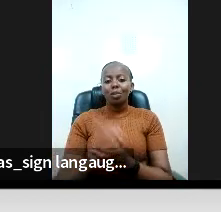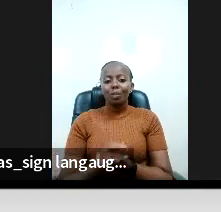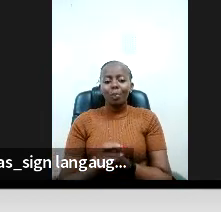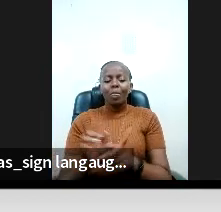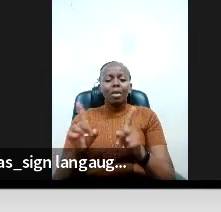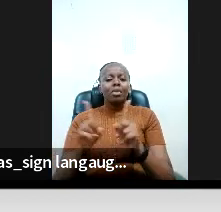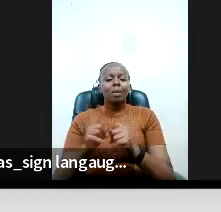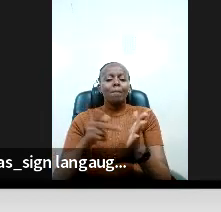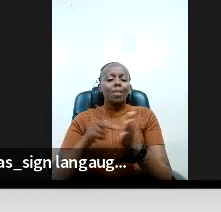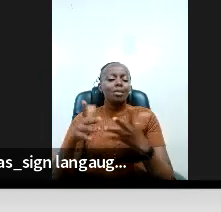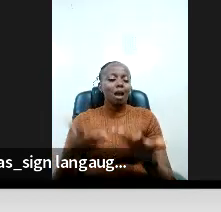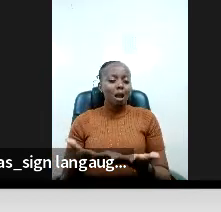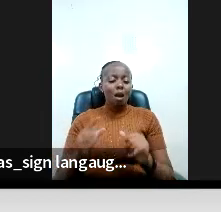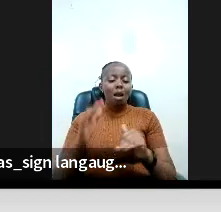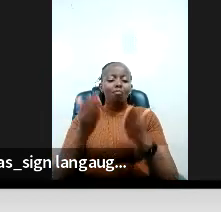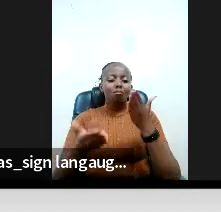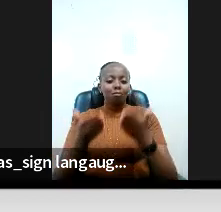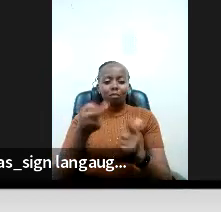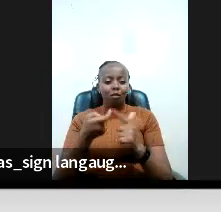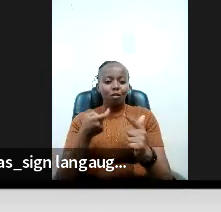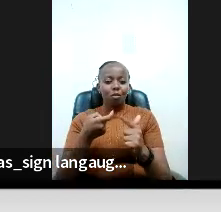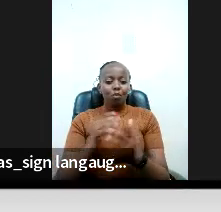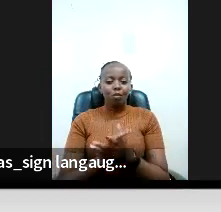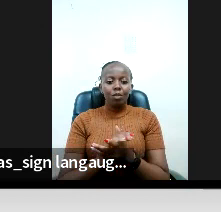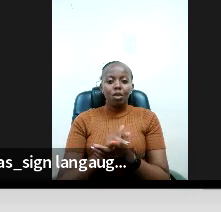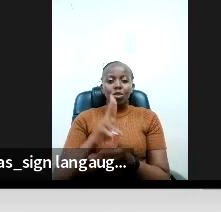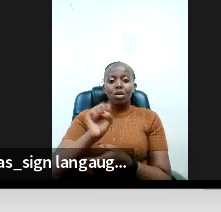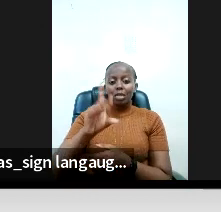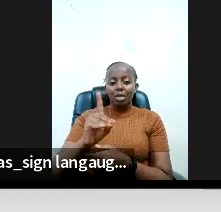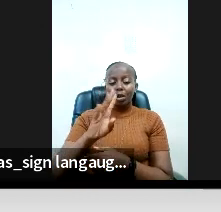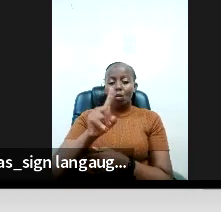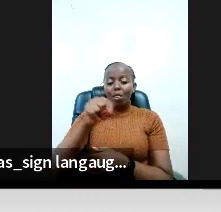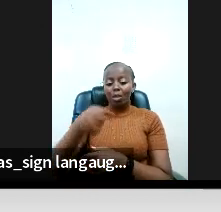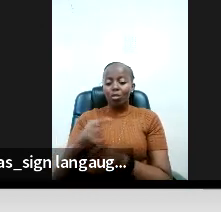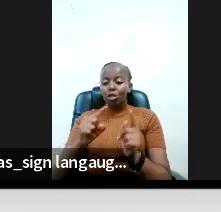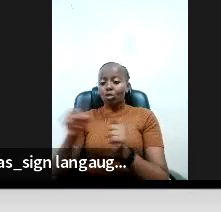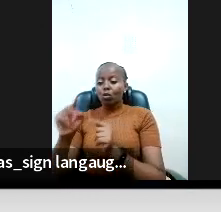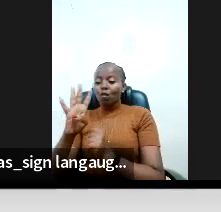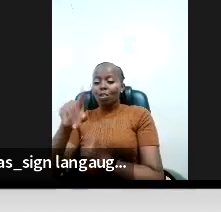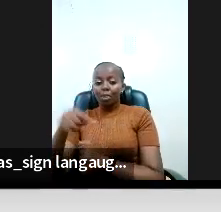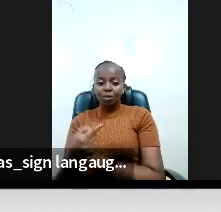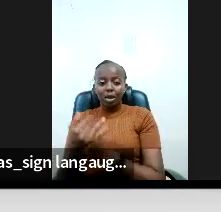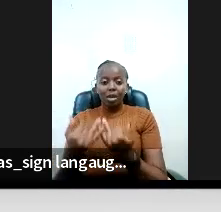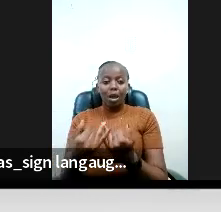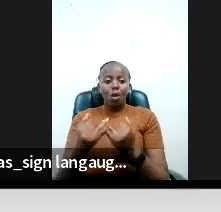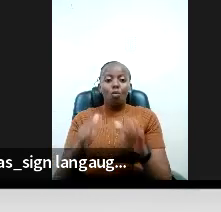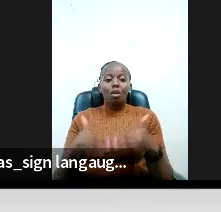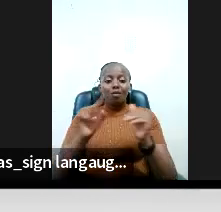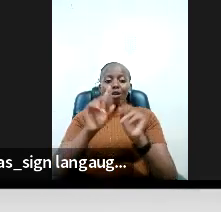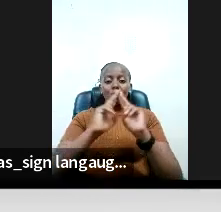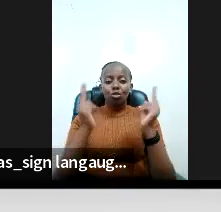prosthetic prices ranges from USD 1,000 to 4,000. The cost of producing 1 unit of below the